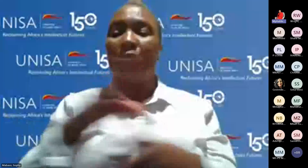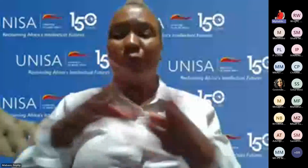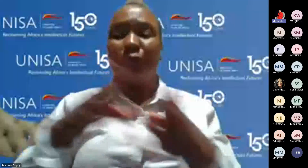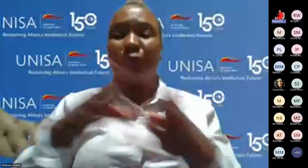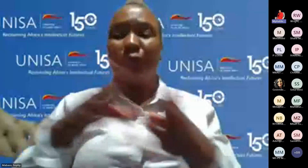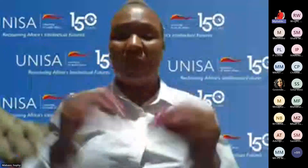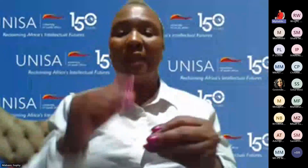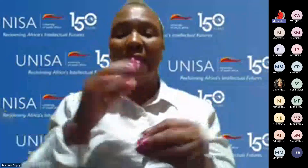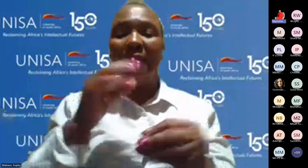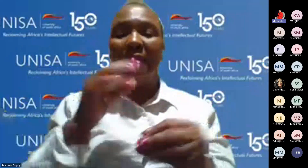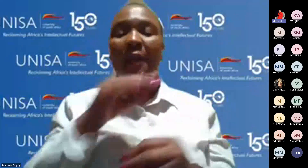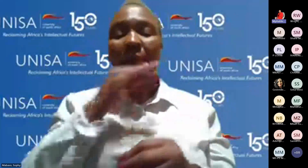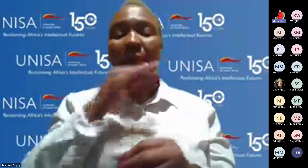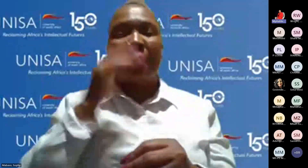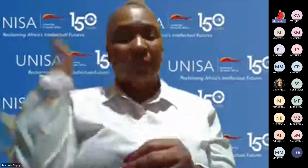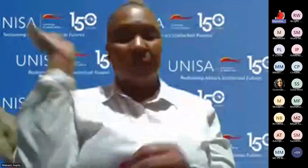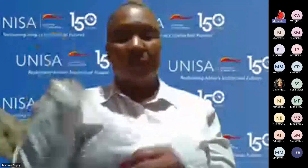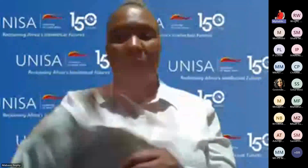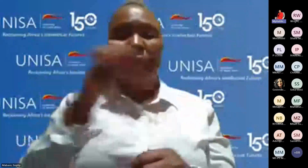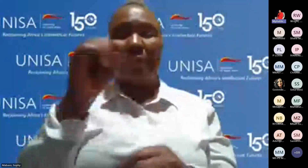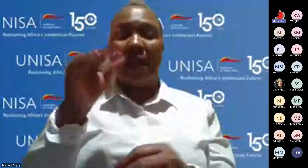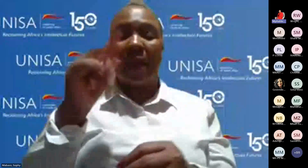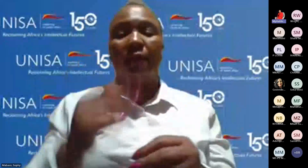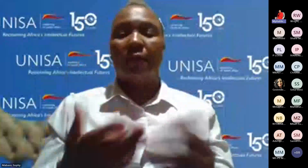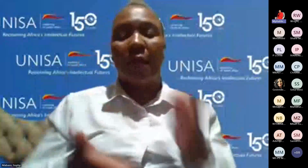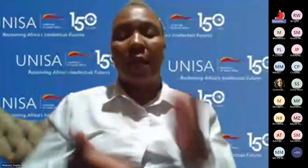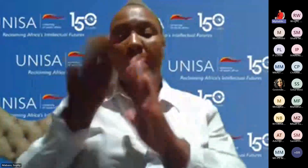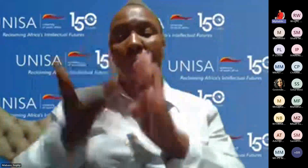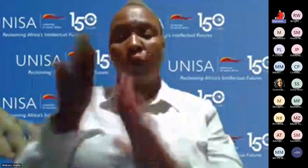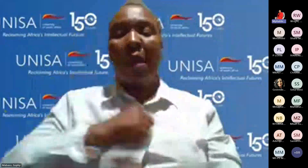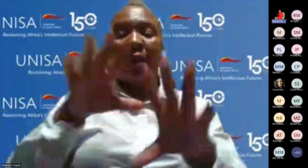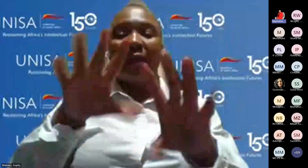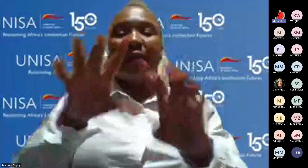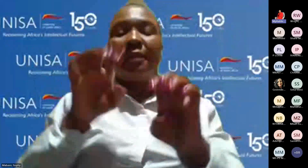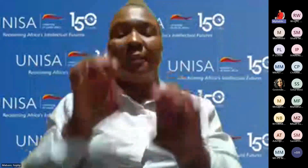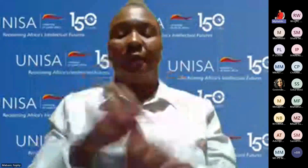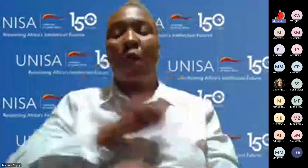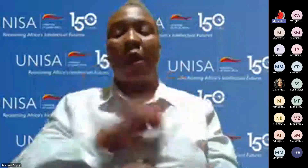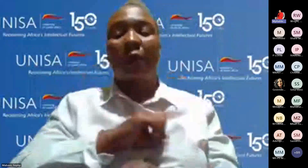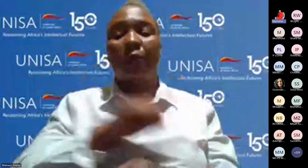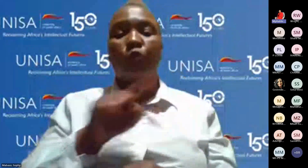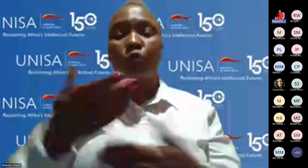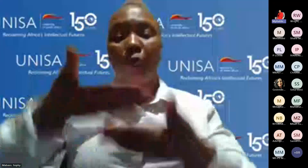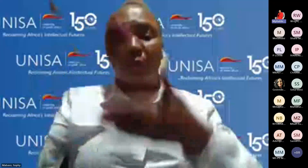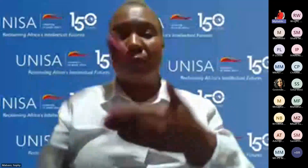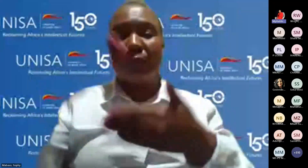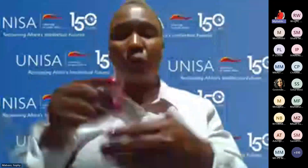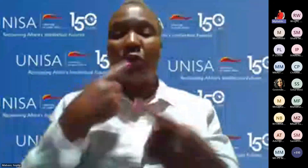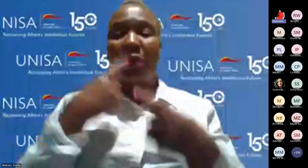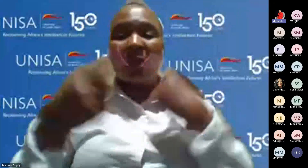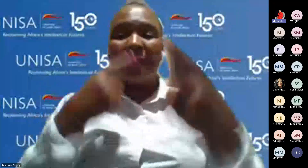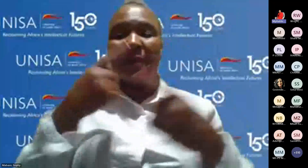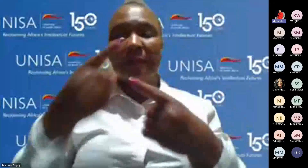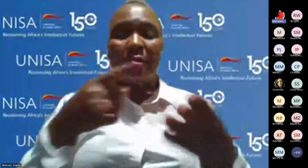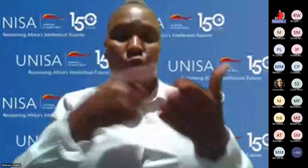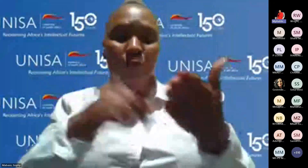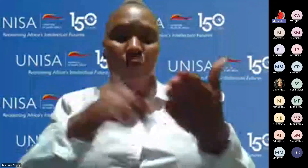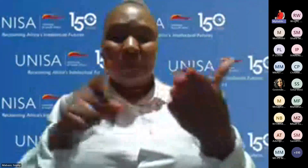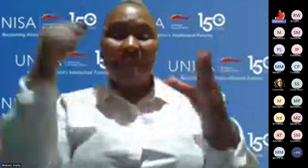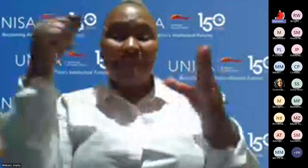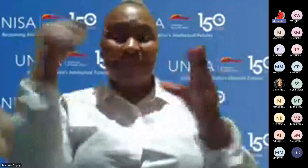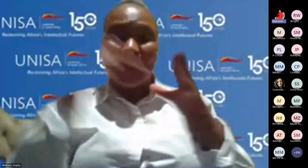now scan and upload to My Exams, because the script that is going to be marked is the one that is on